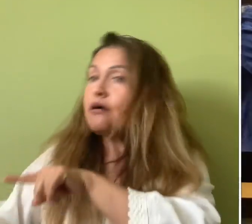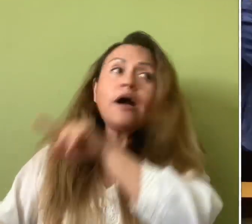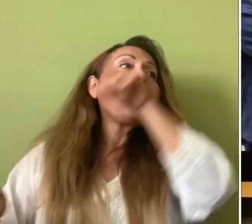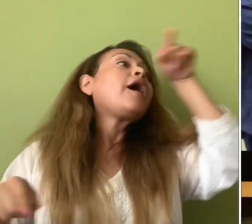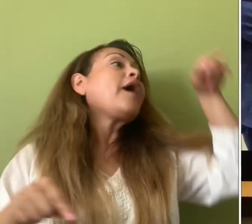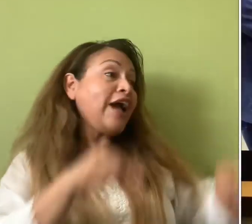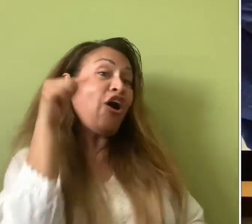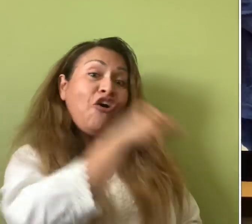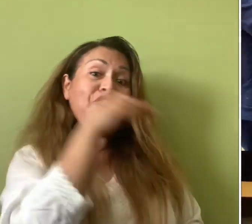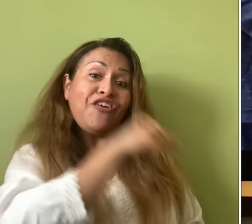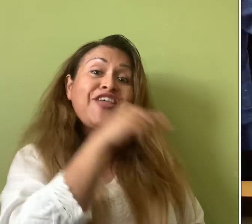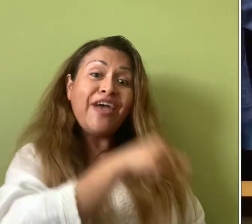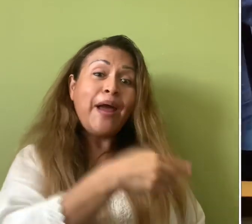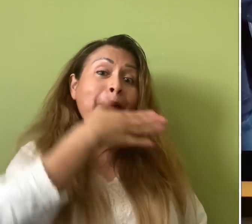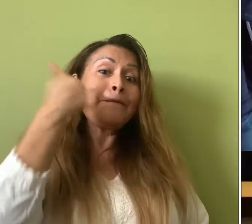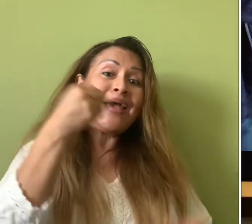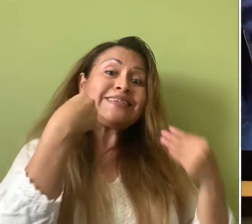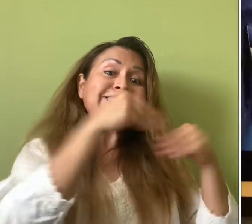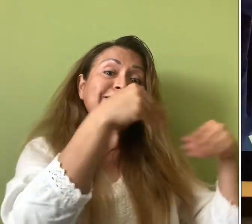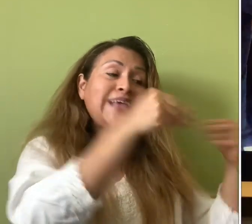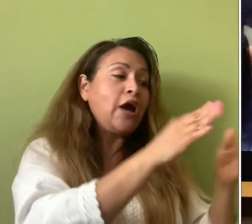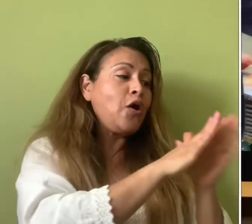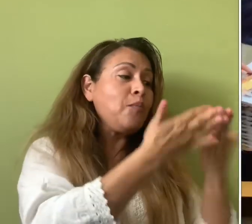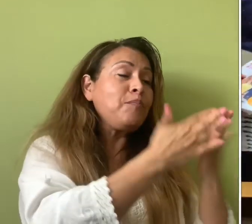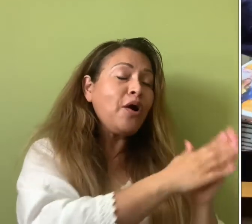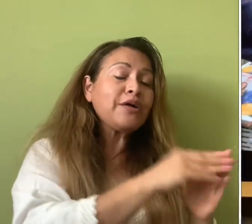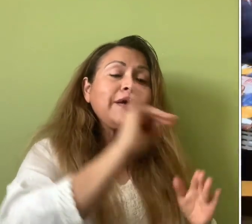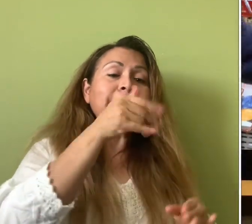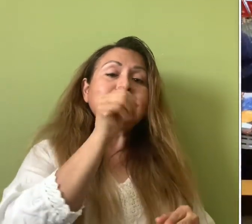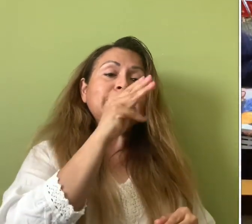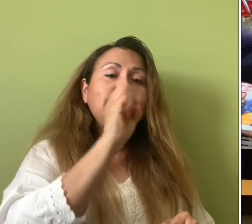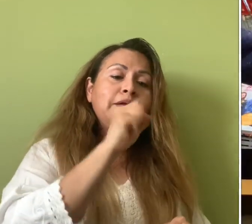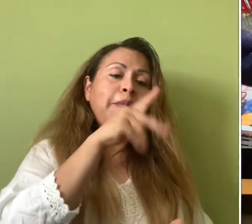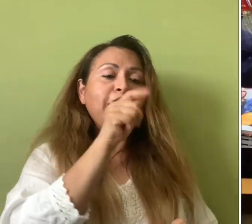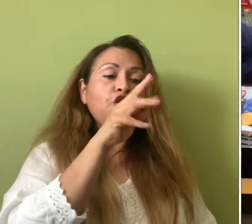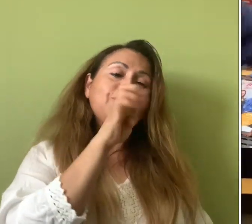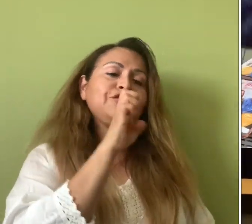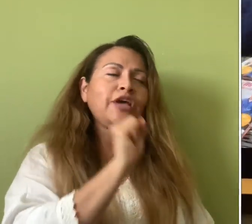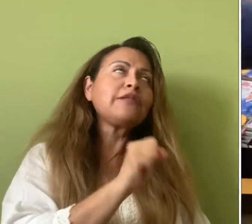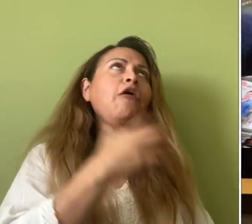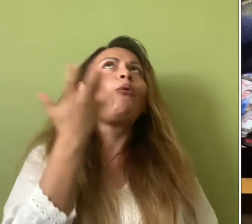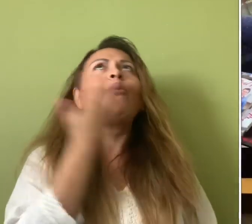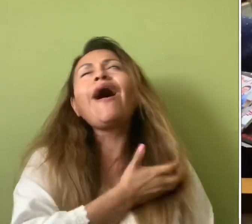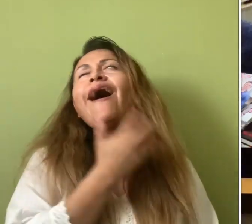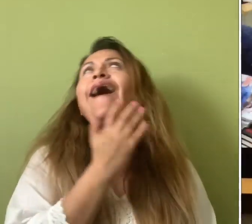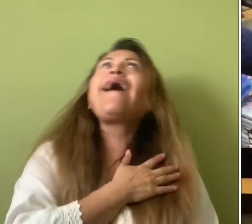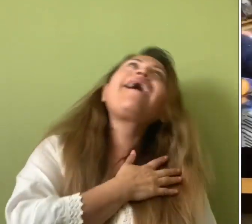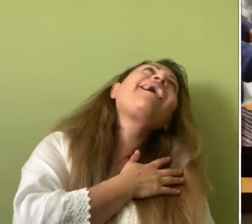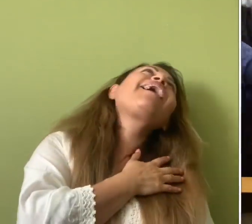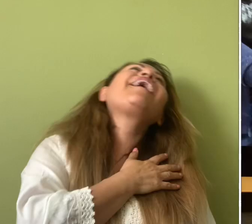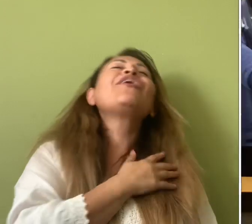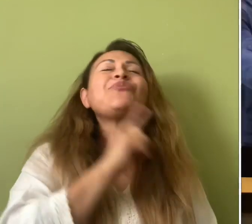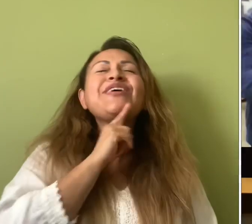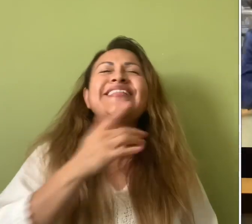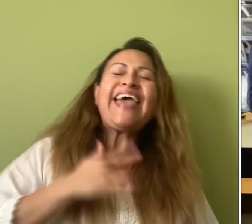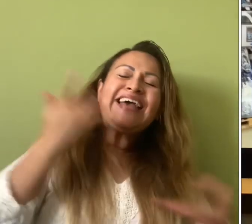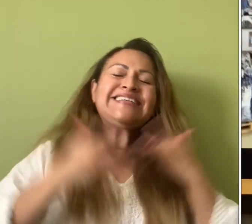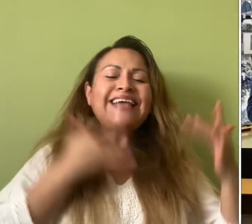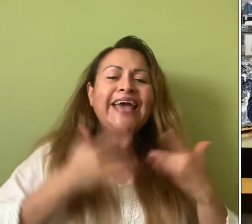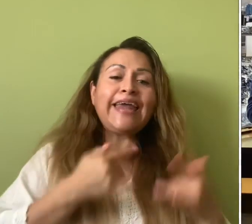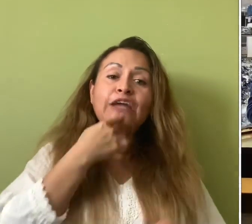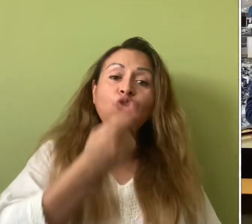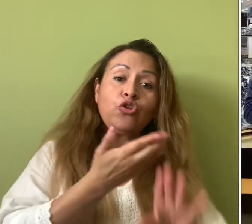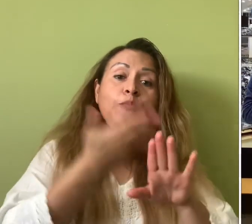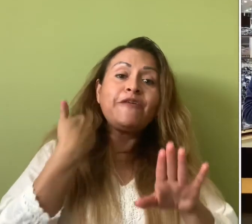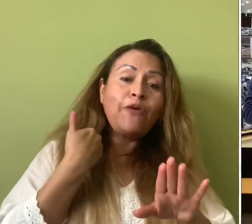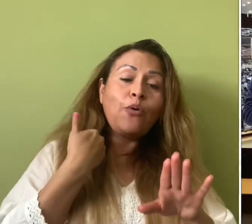the best sellers by like Michael Crichton, James Patterson, Tom Clancy. So I'm super stoked. So here's the deal. I said it last time. It's